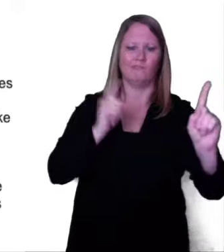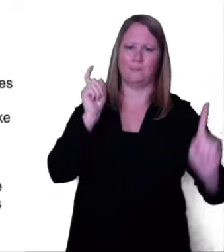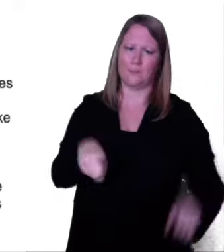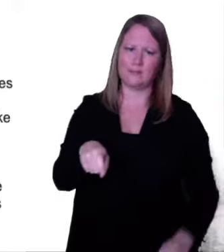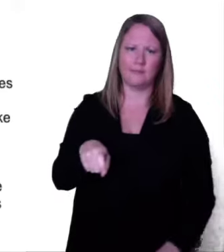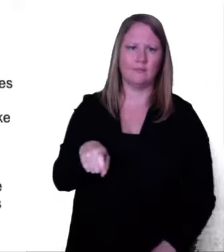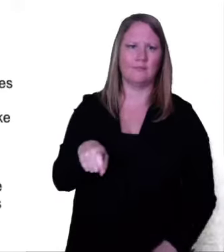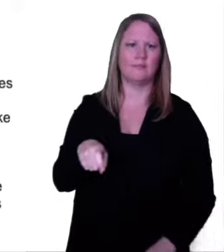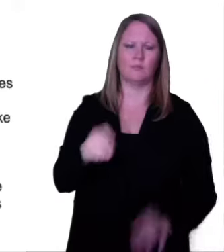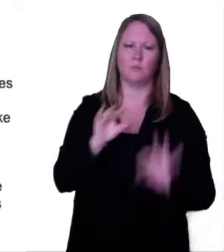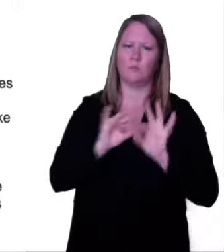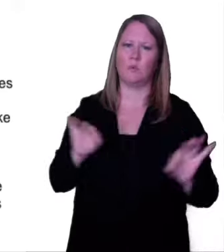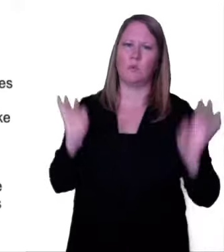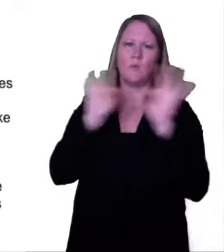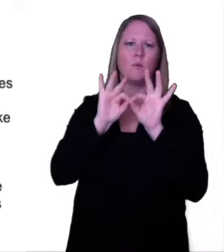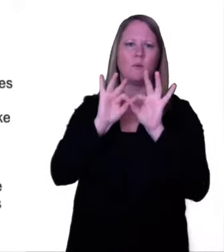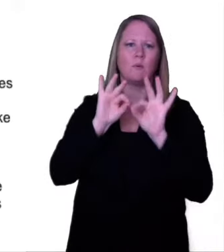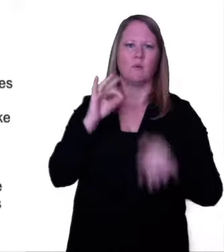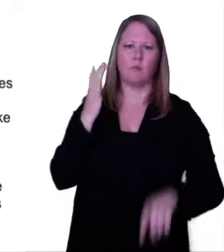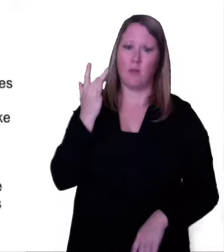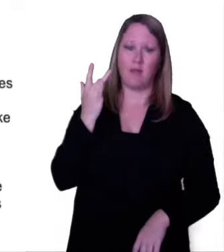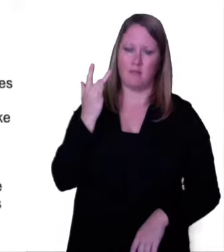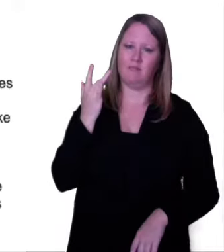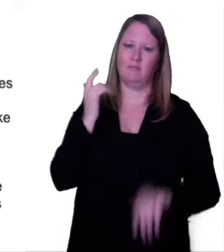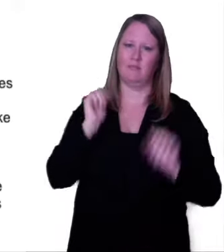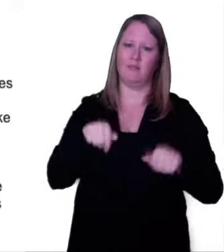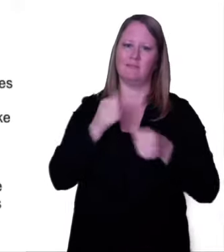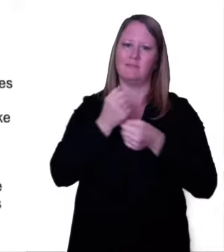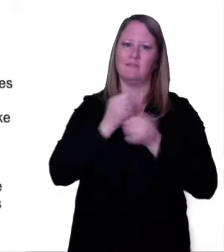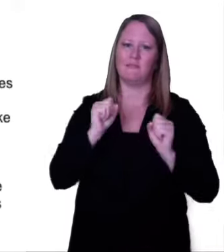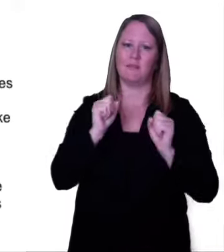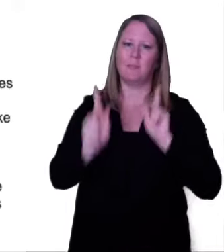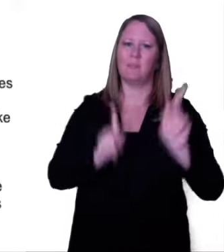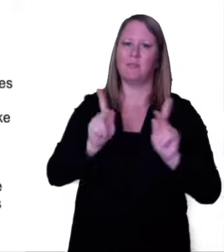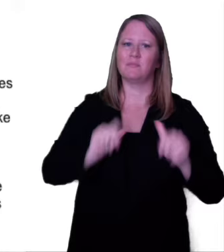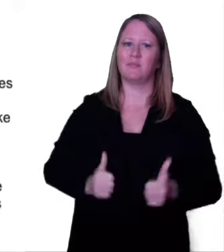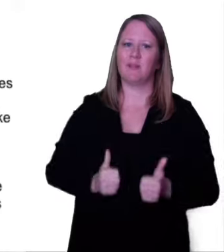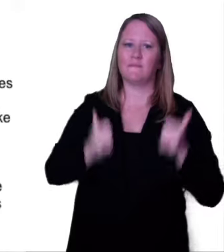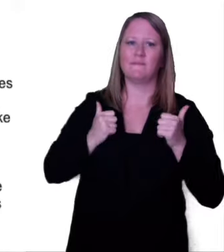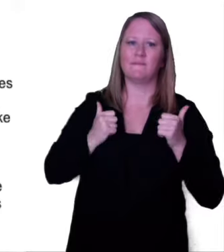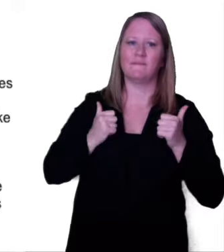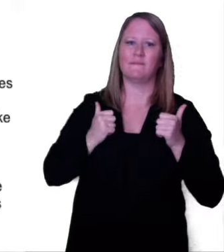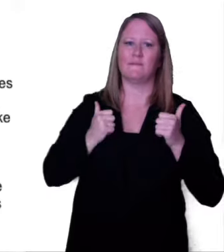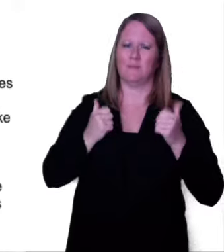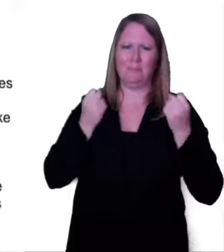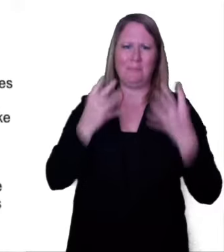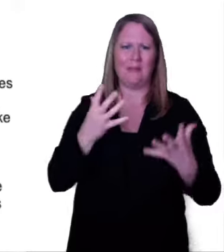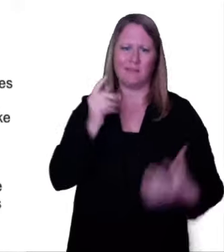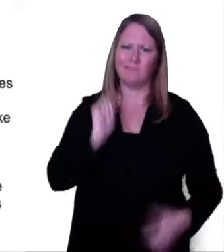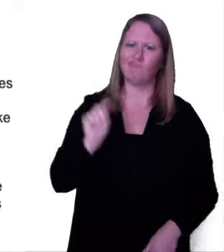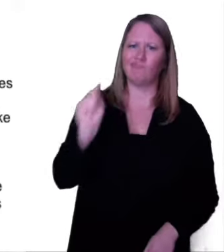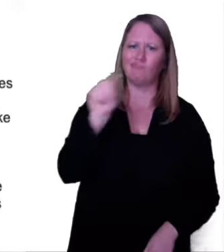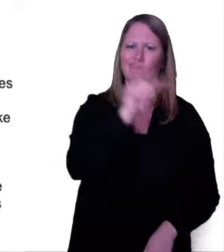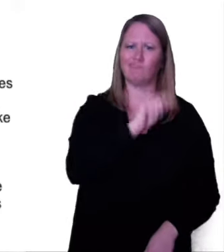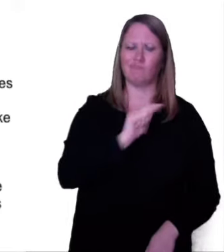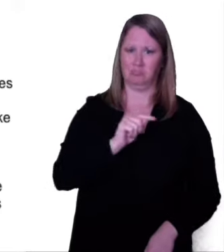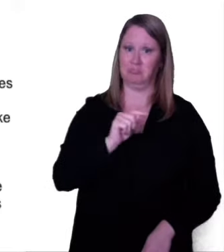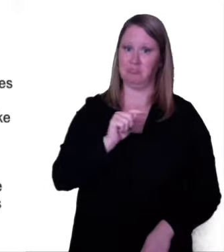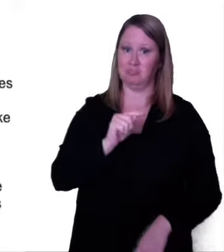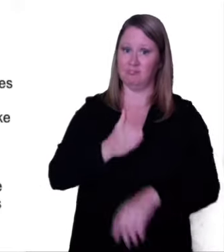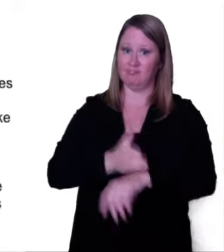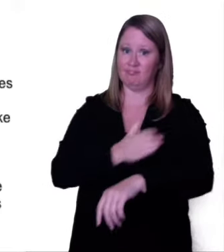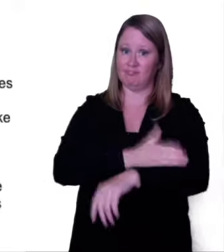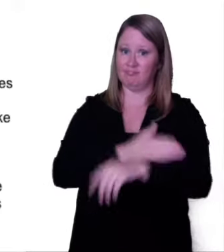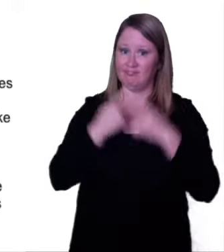like those required by Executive Order GA14, more than 400 Texans have lost